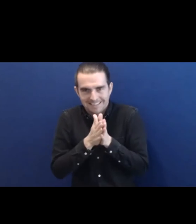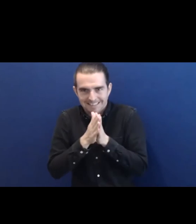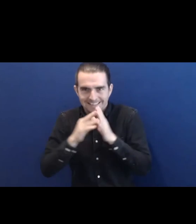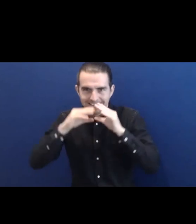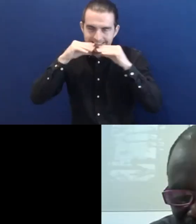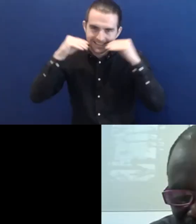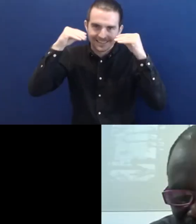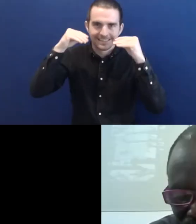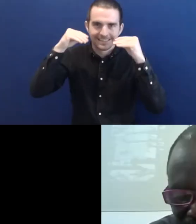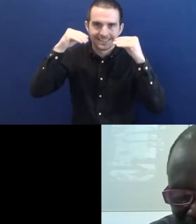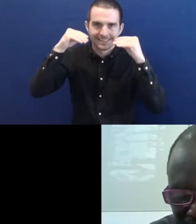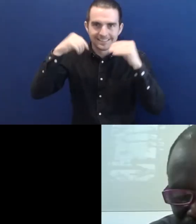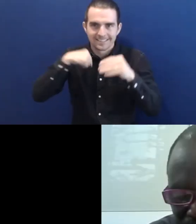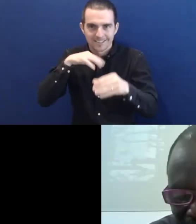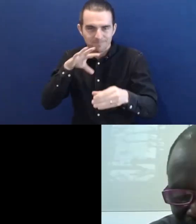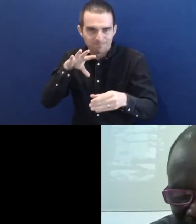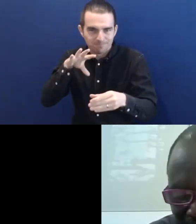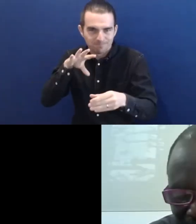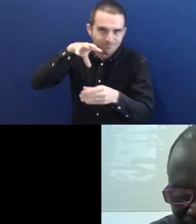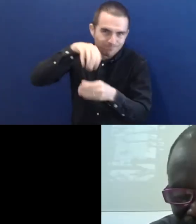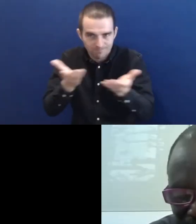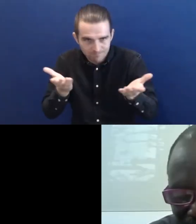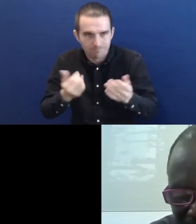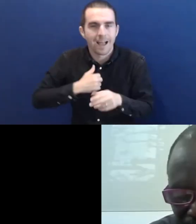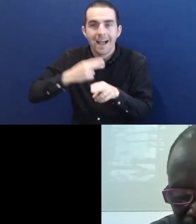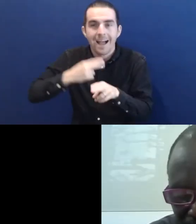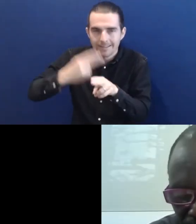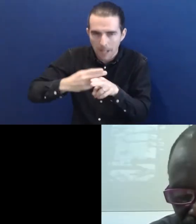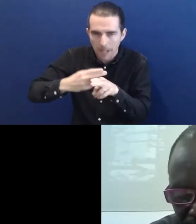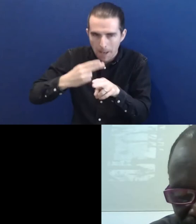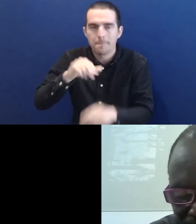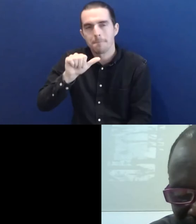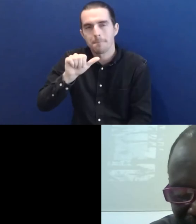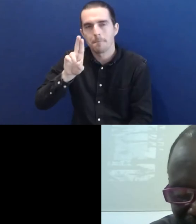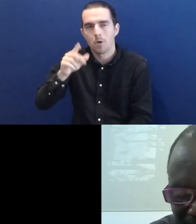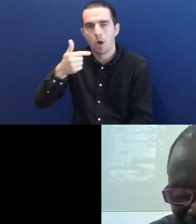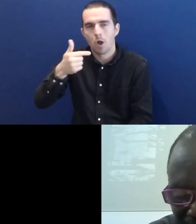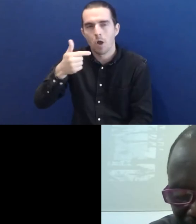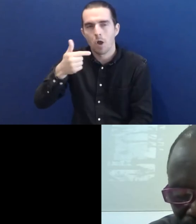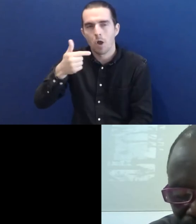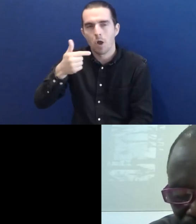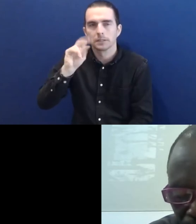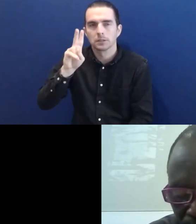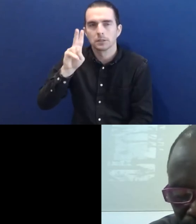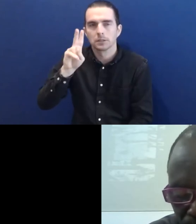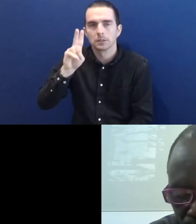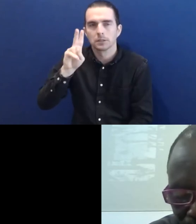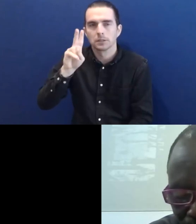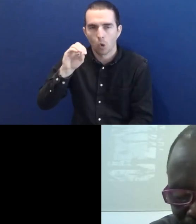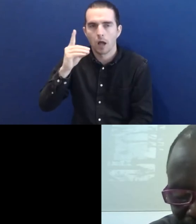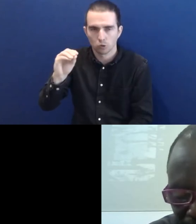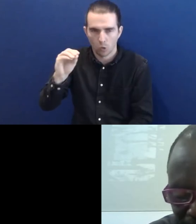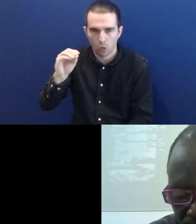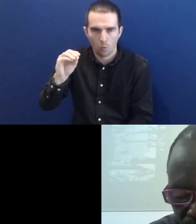name is Agustina Lario, the chairperson of South Sudan Union of Persons